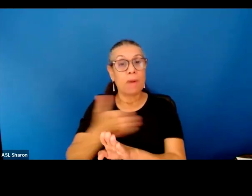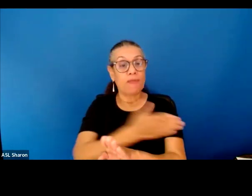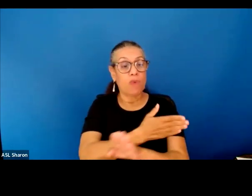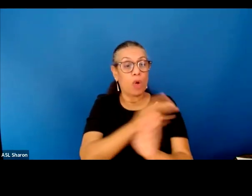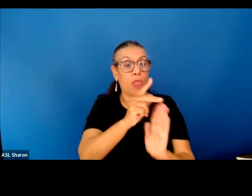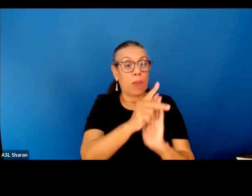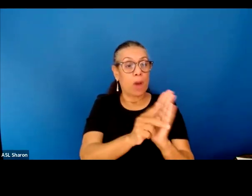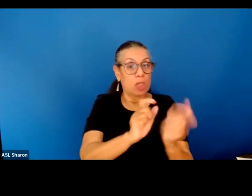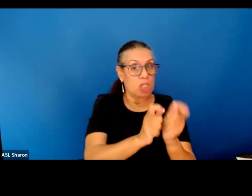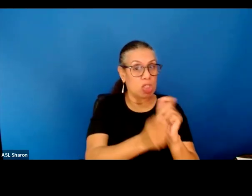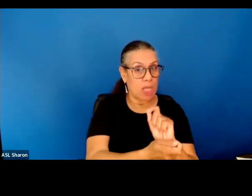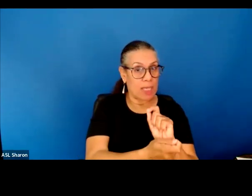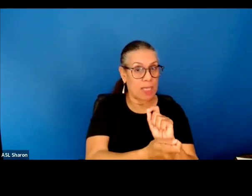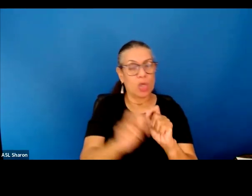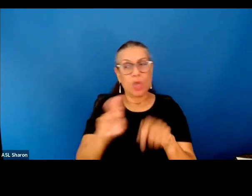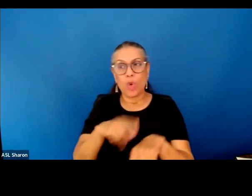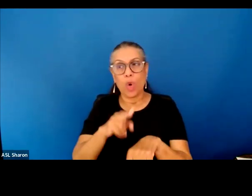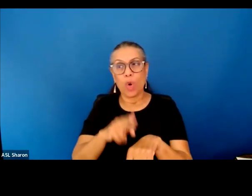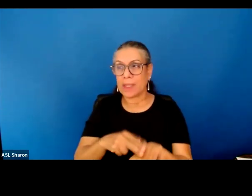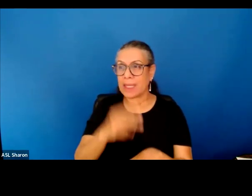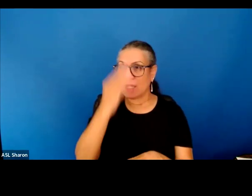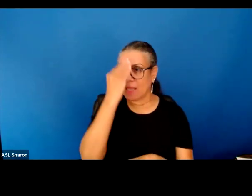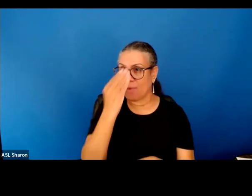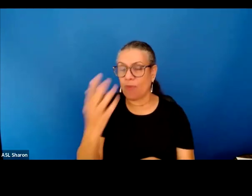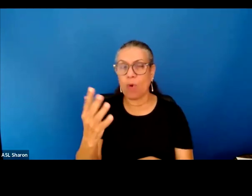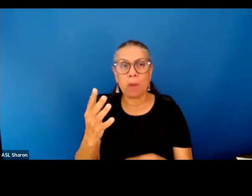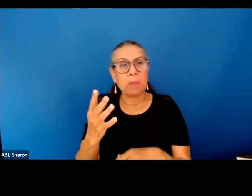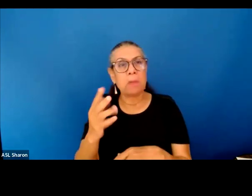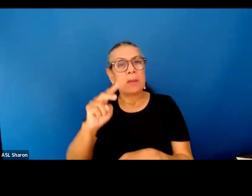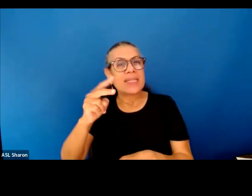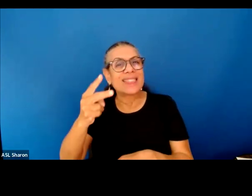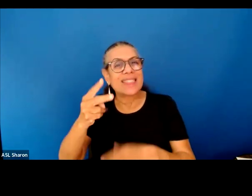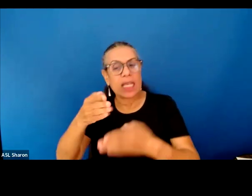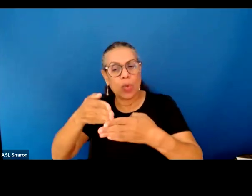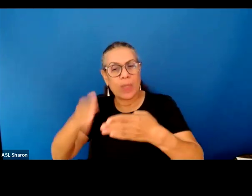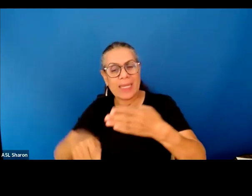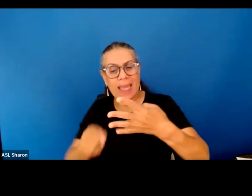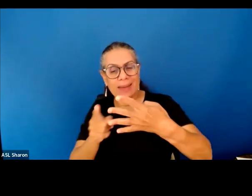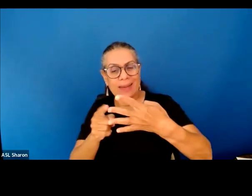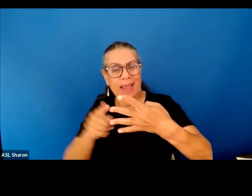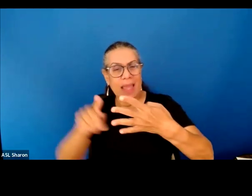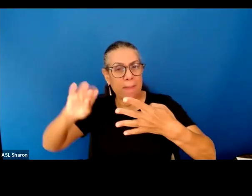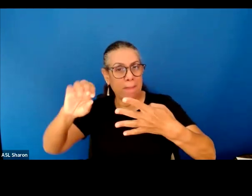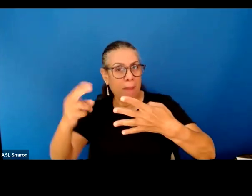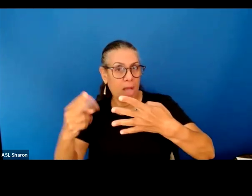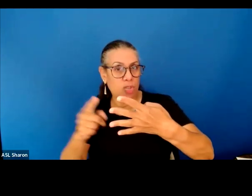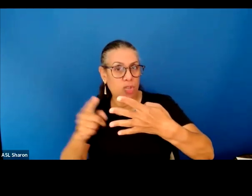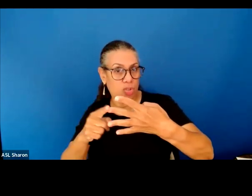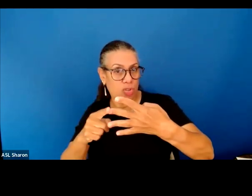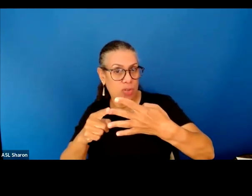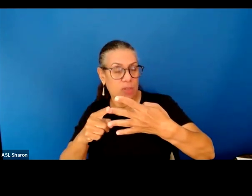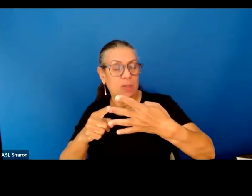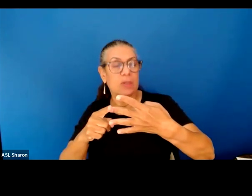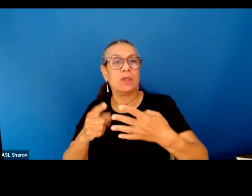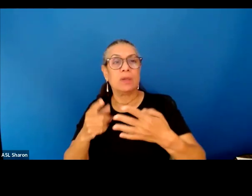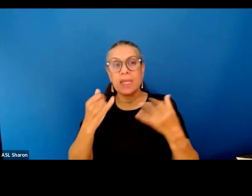changed, the notification was usually around the second weekend-ish time in March. We've really locked in with the dialogue